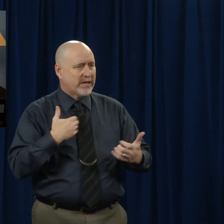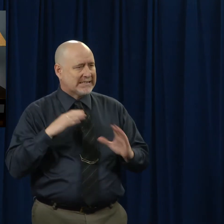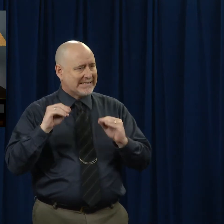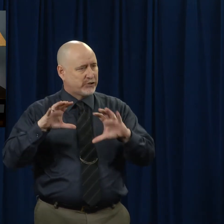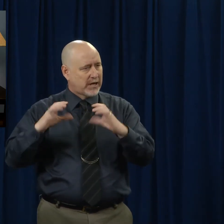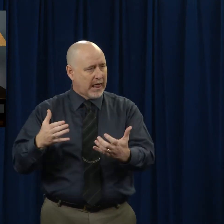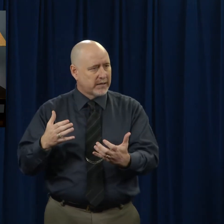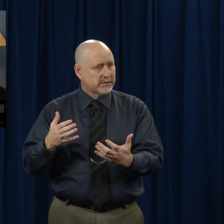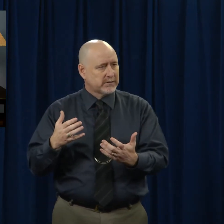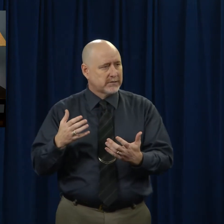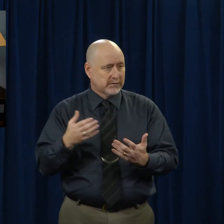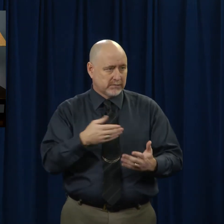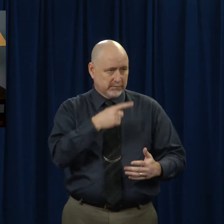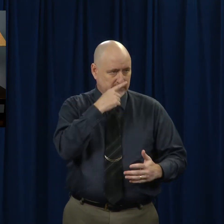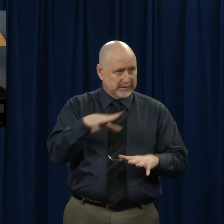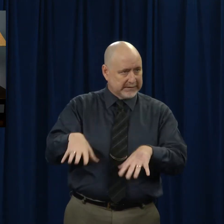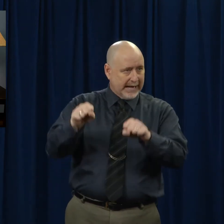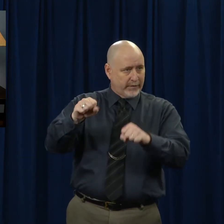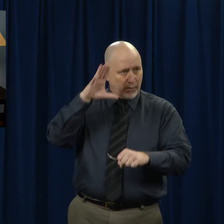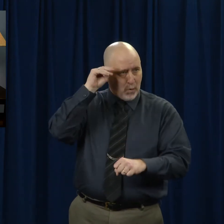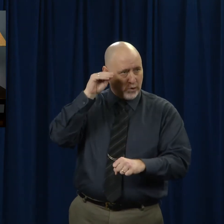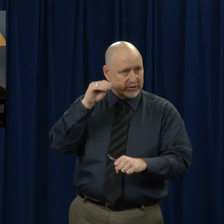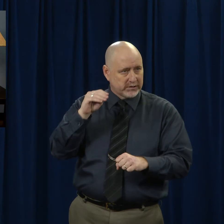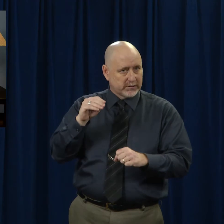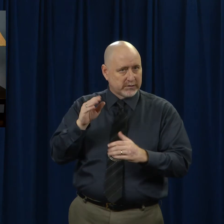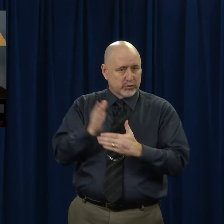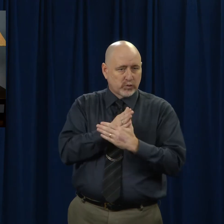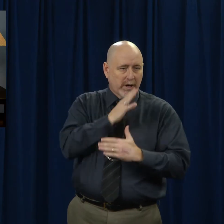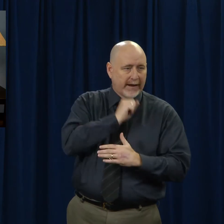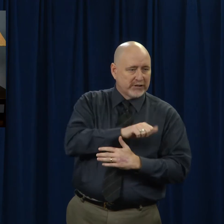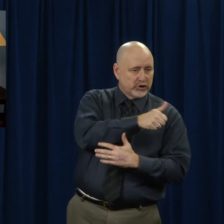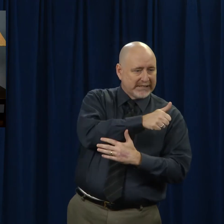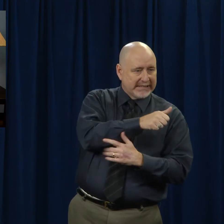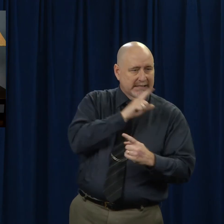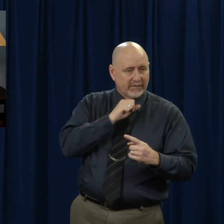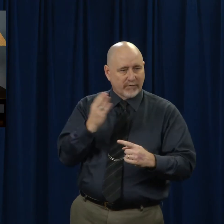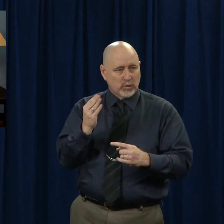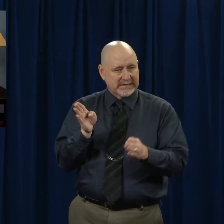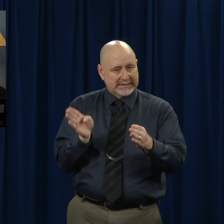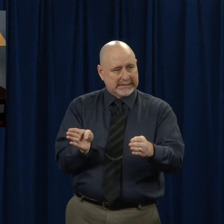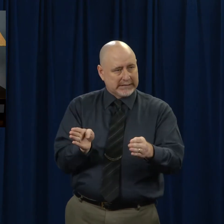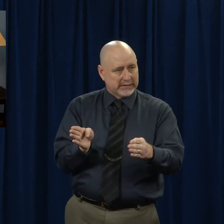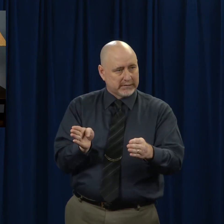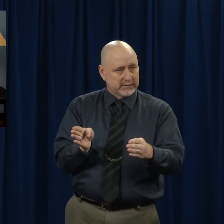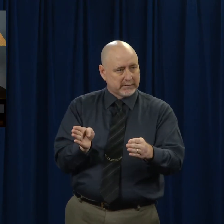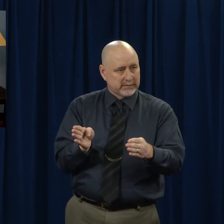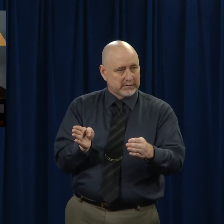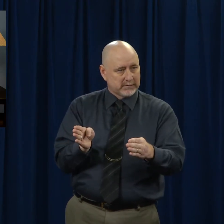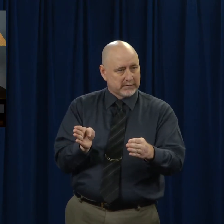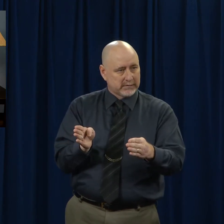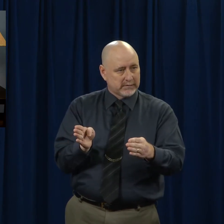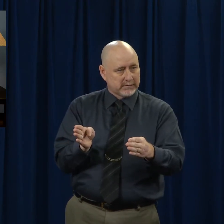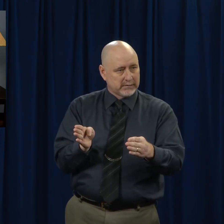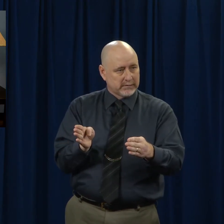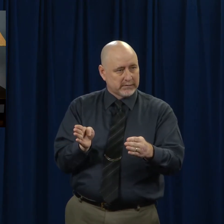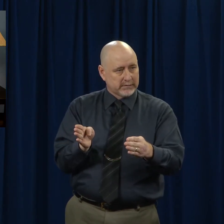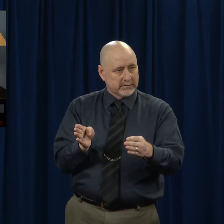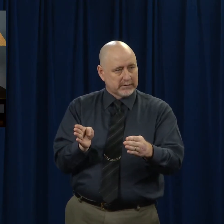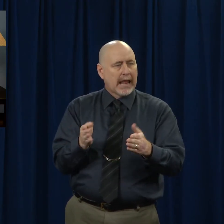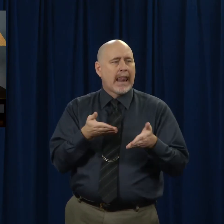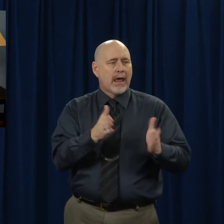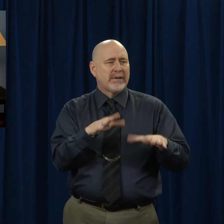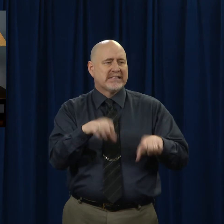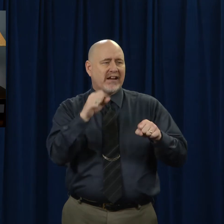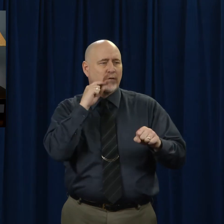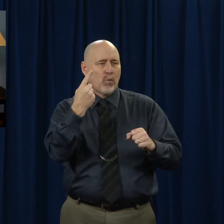have a class. I want you to let me have the boys for a class between the age of 10 and 14, between those ages, and